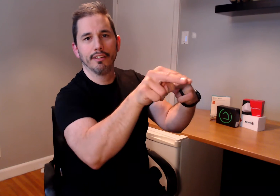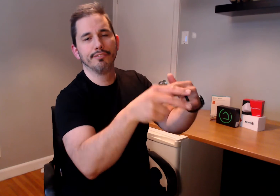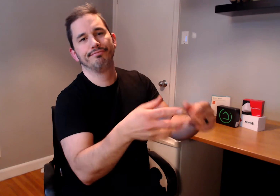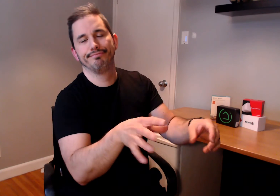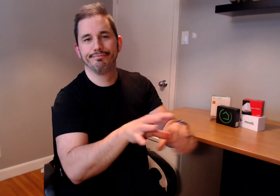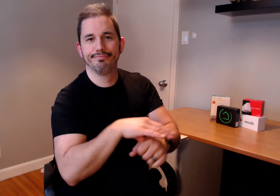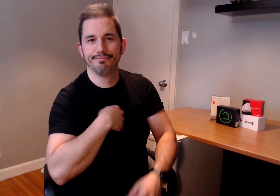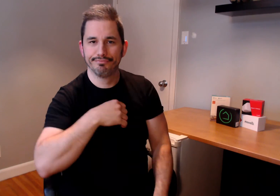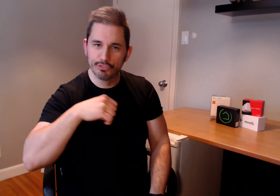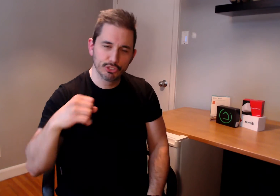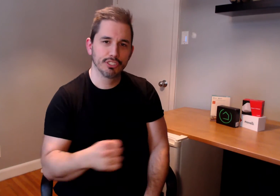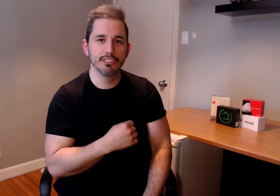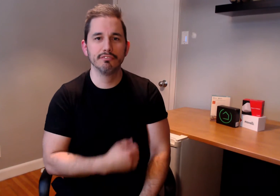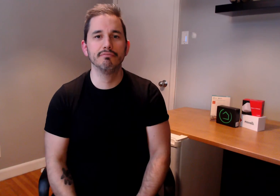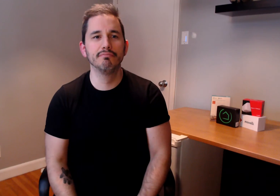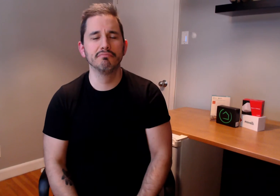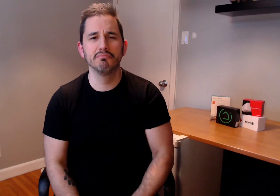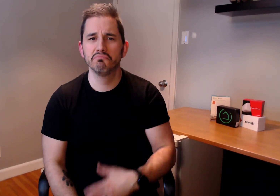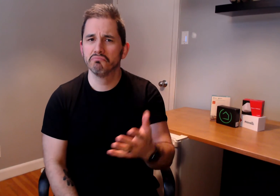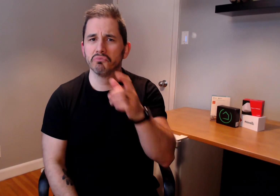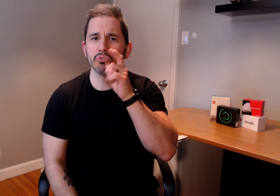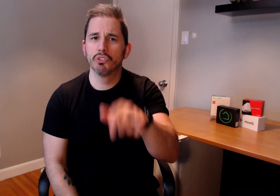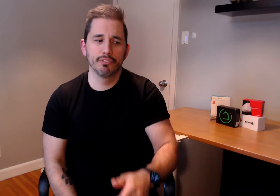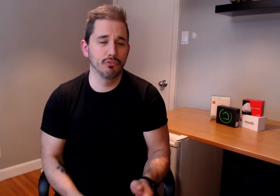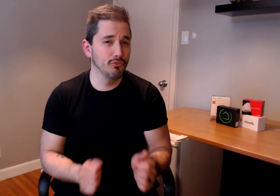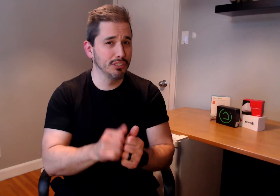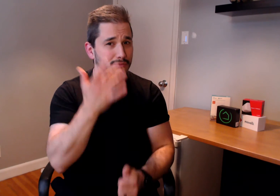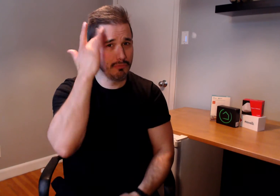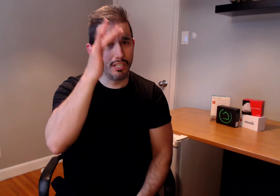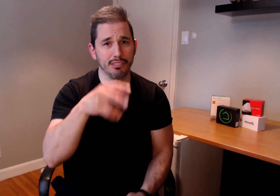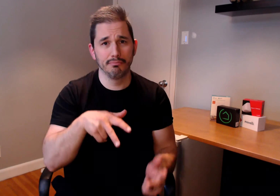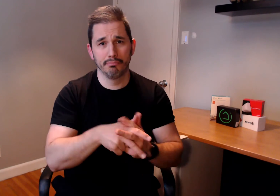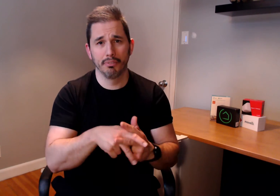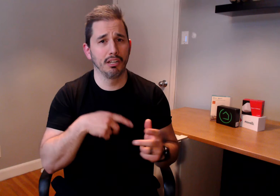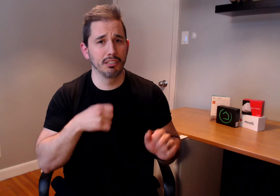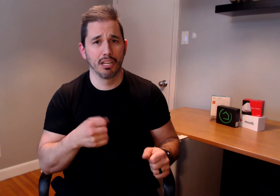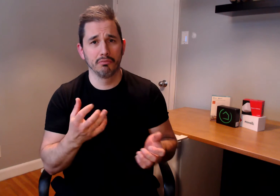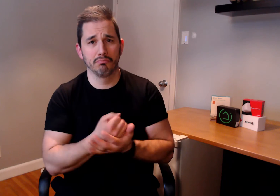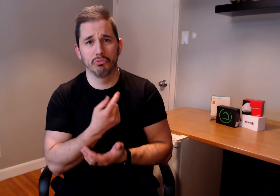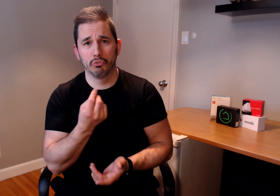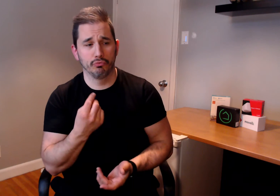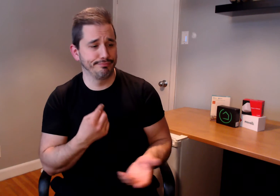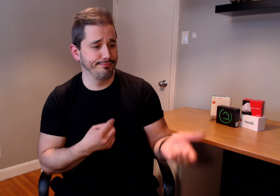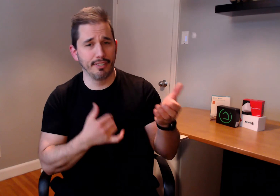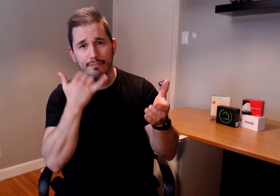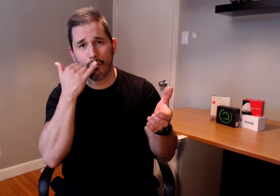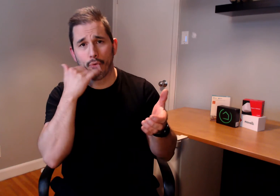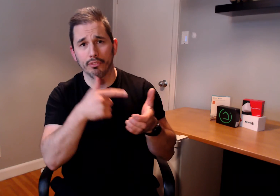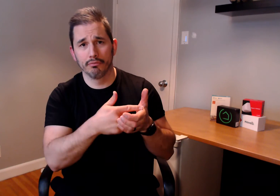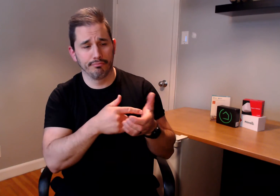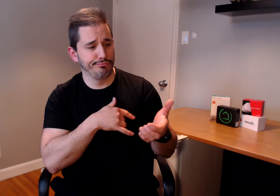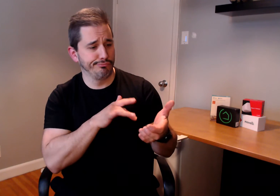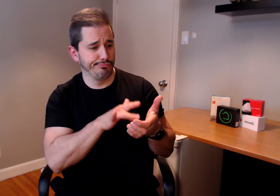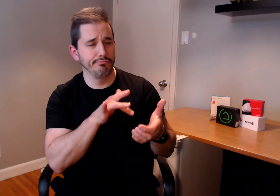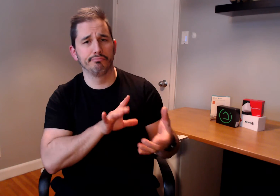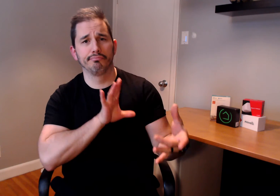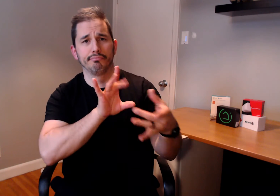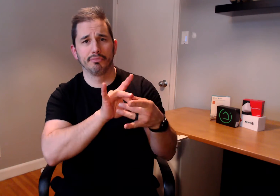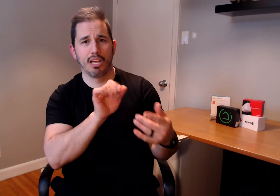would have had to have turned on that outlet manually. With a smart plug, you wouldn't have to do anything like that. You could just use your phone and